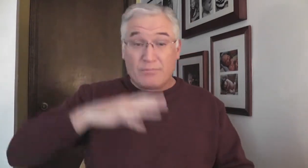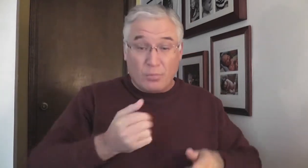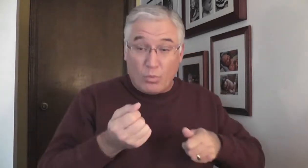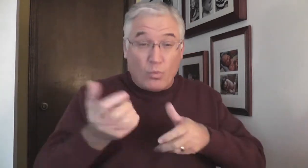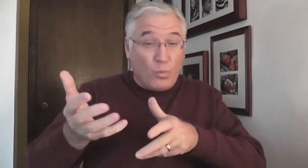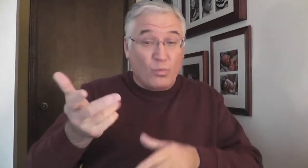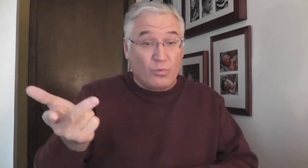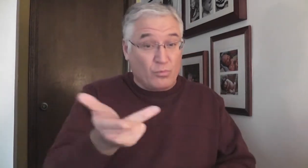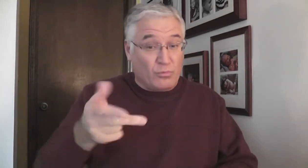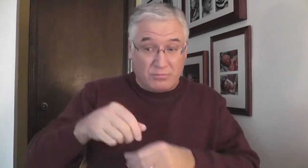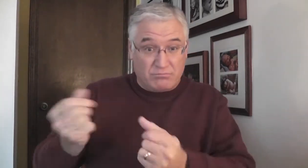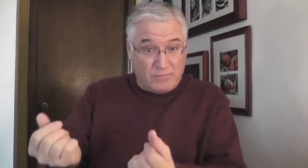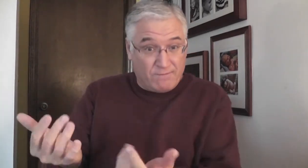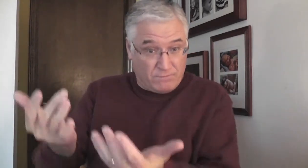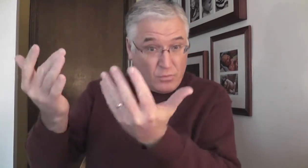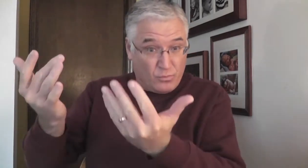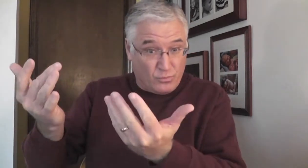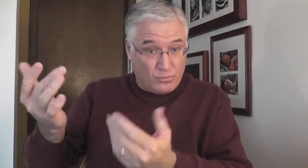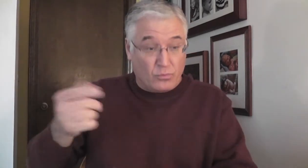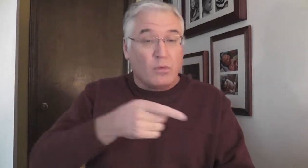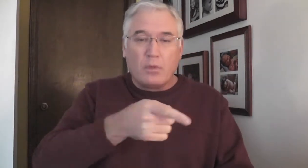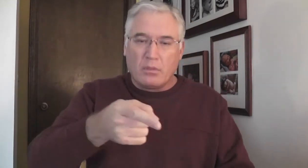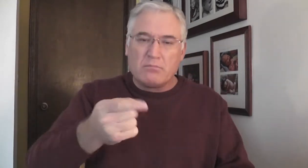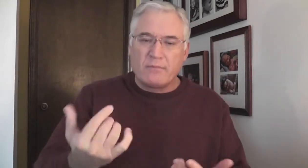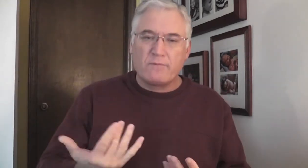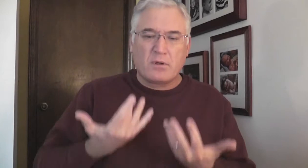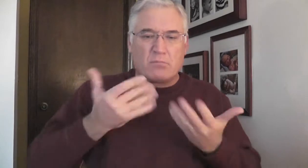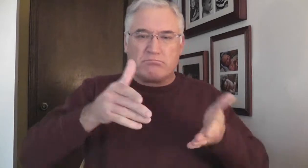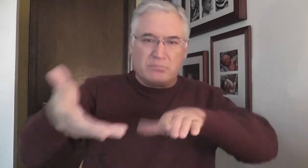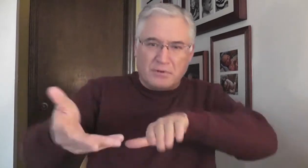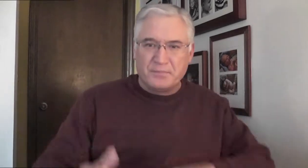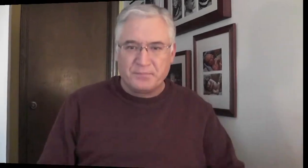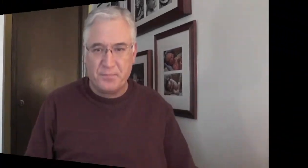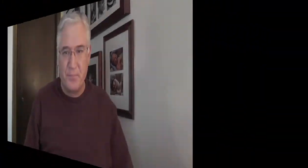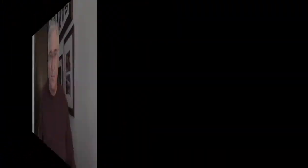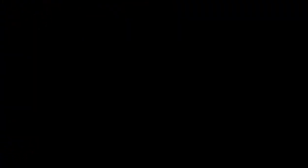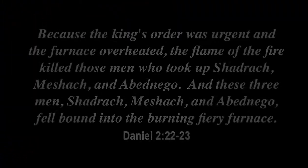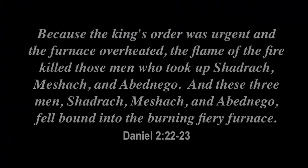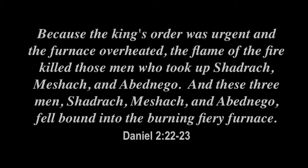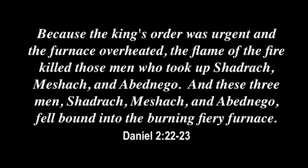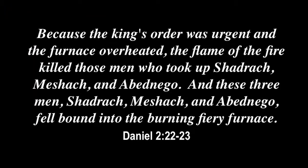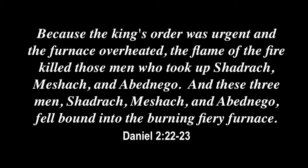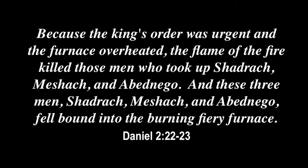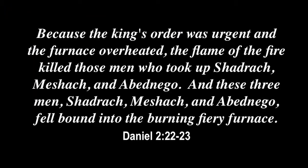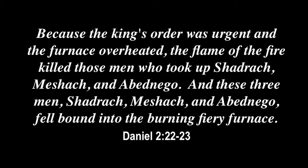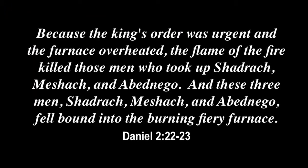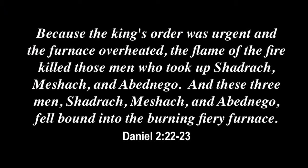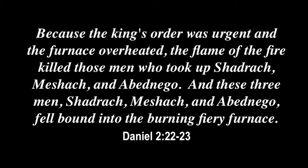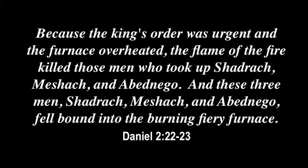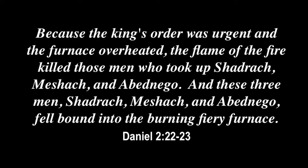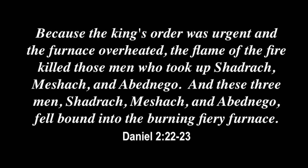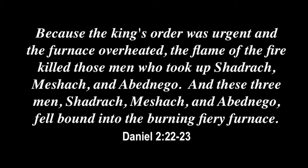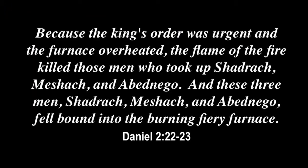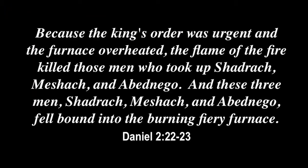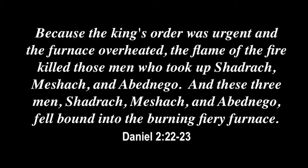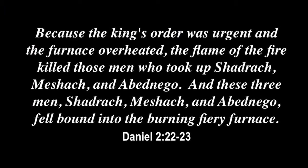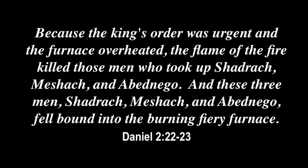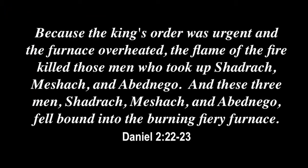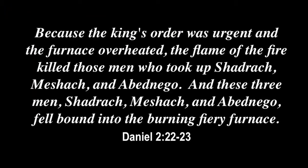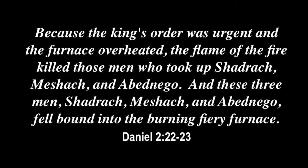nothing. The other men that threw them in there, they were burnt up in the fire instantly. Because the king's order was urgent and the furnace